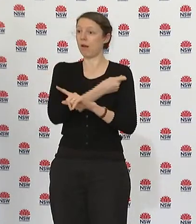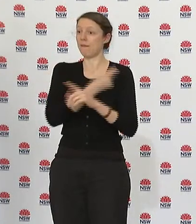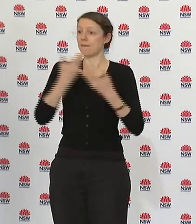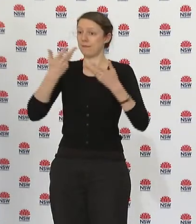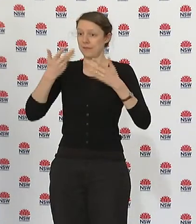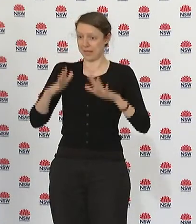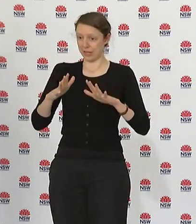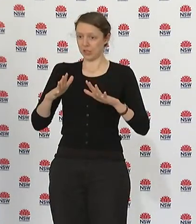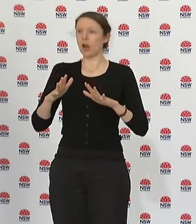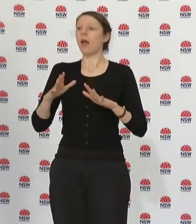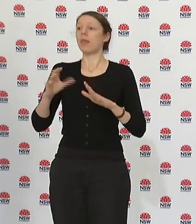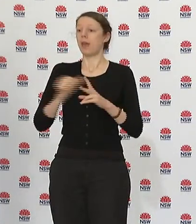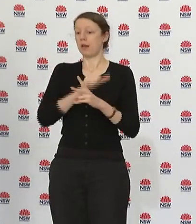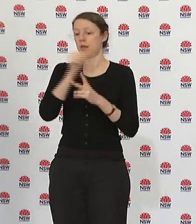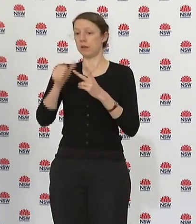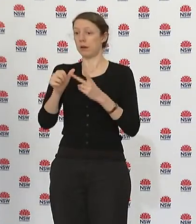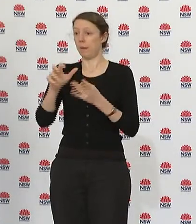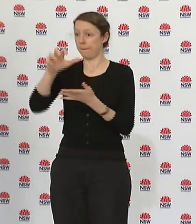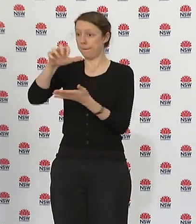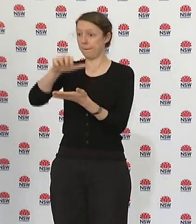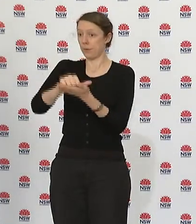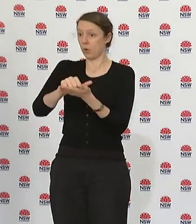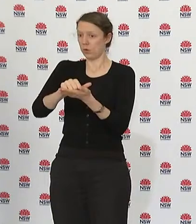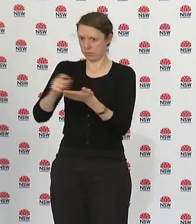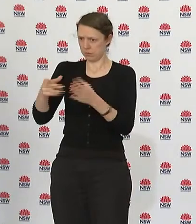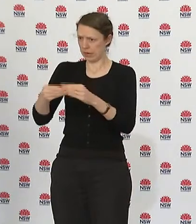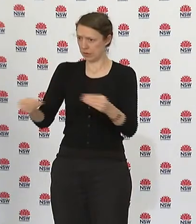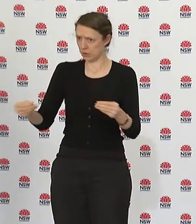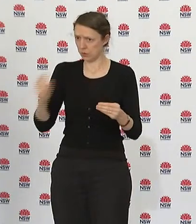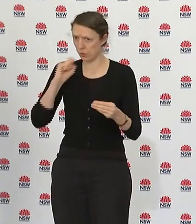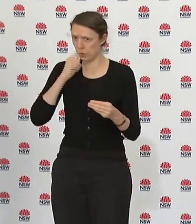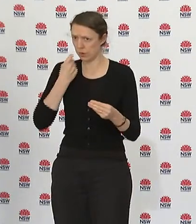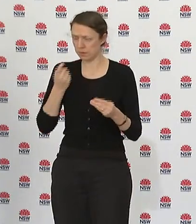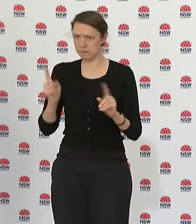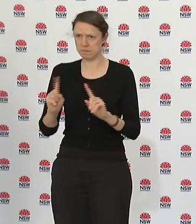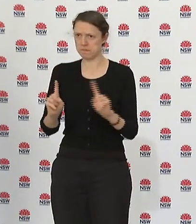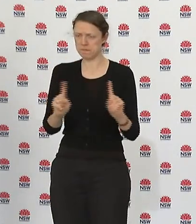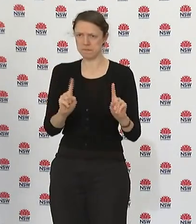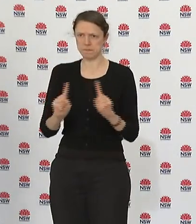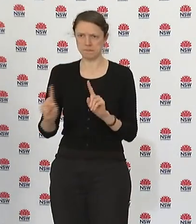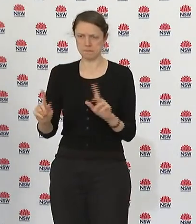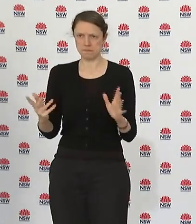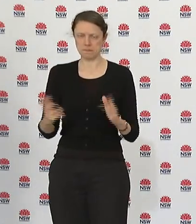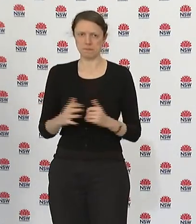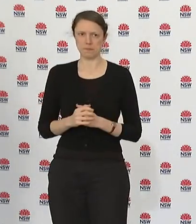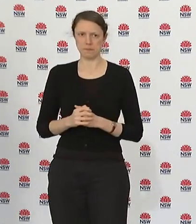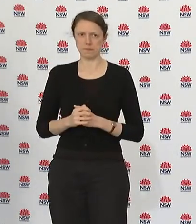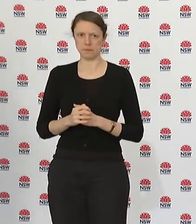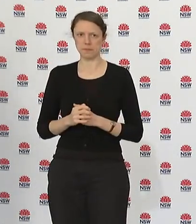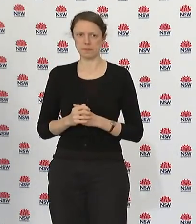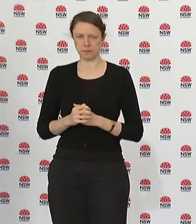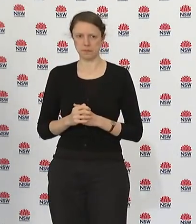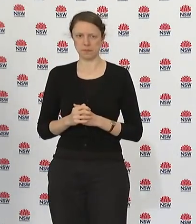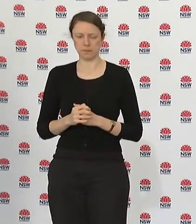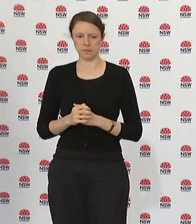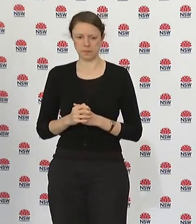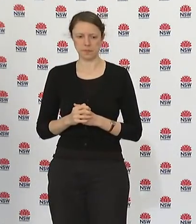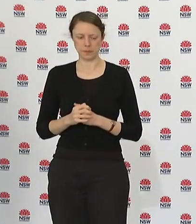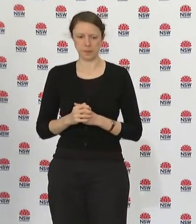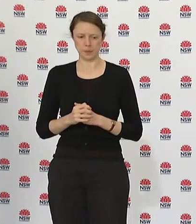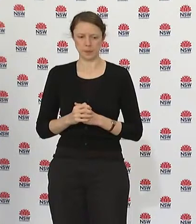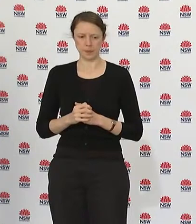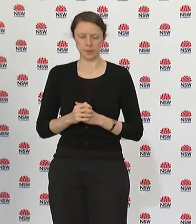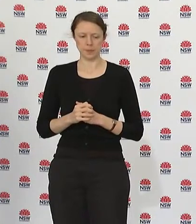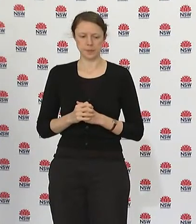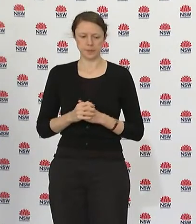to use the Pfizer that we do have for essential workers in southwest Sydney rather than anyone over 40 from the eastern suburbs or other parts